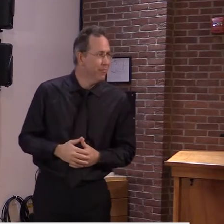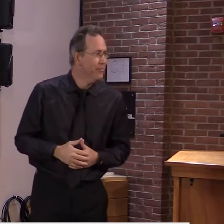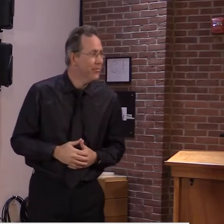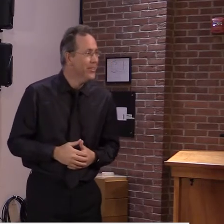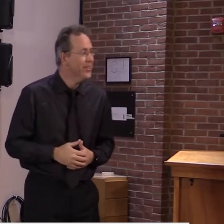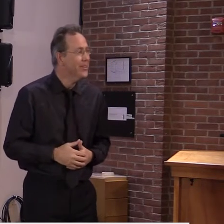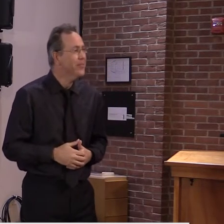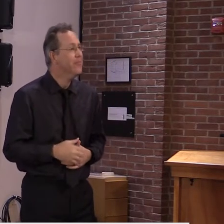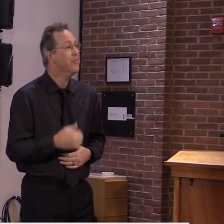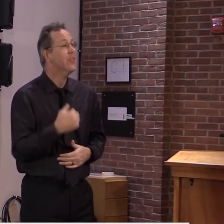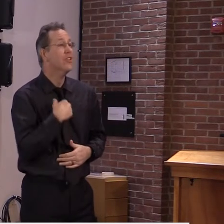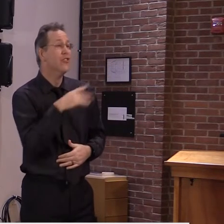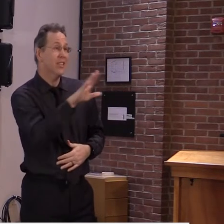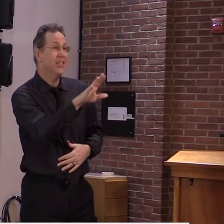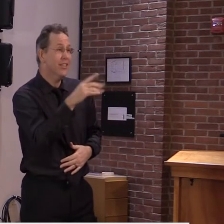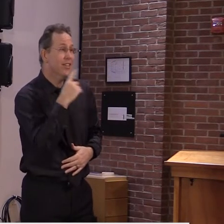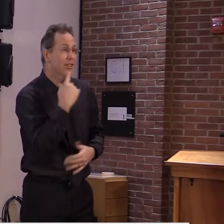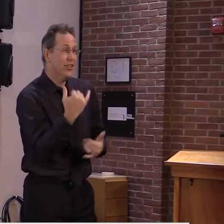forward.